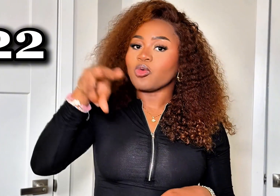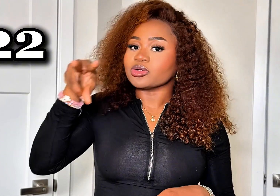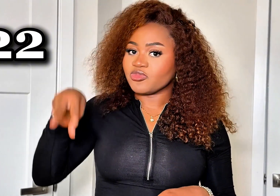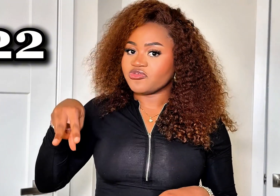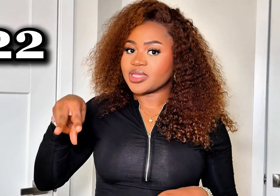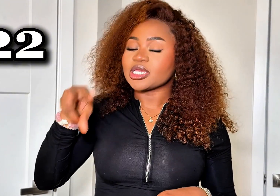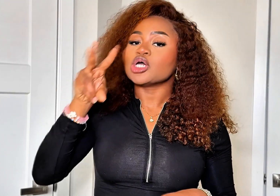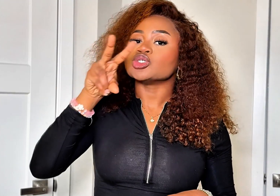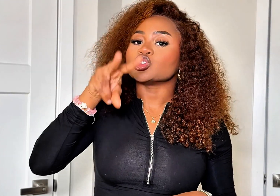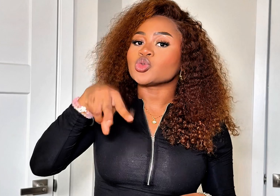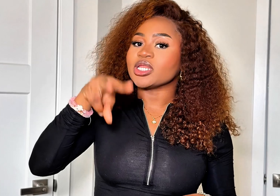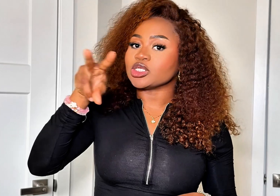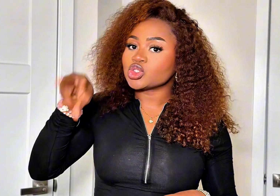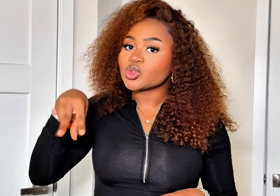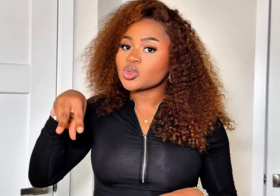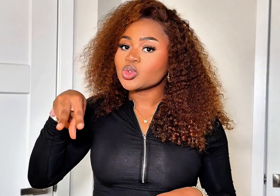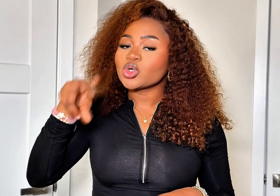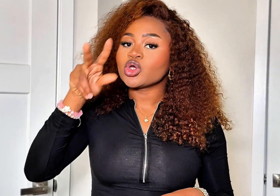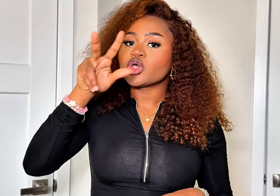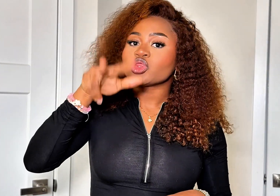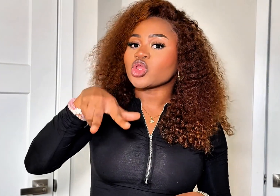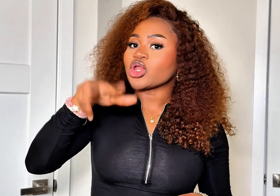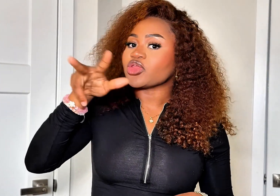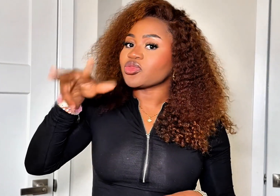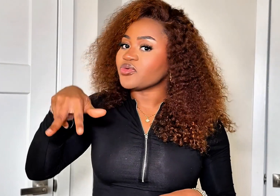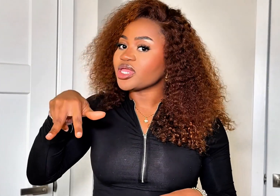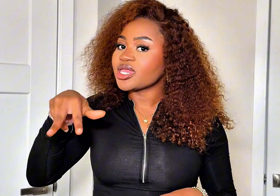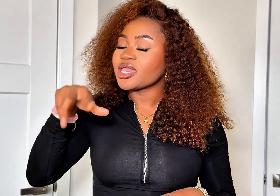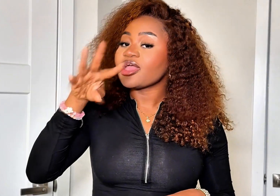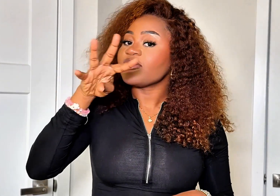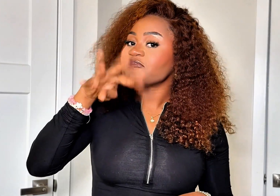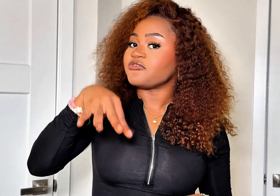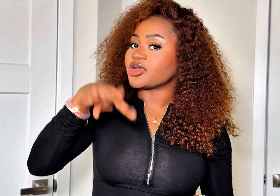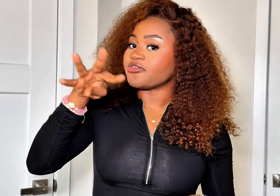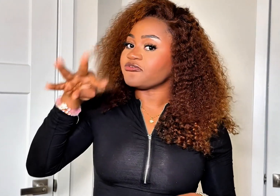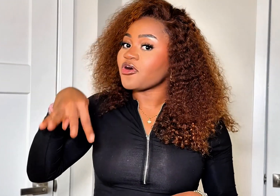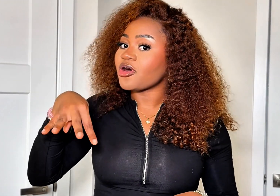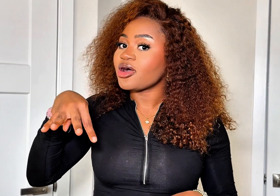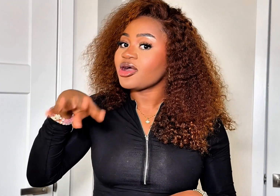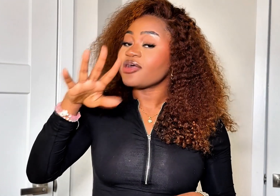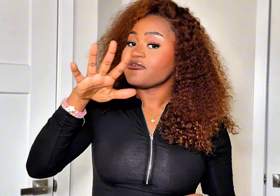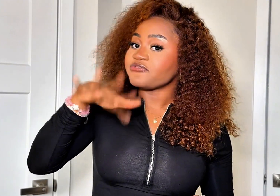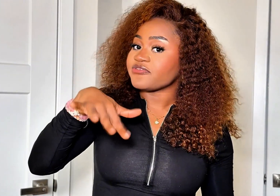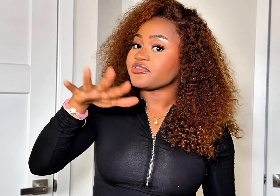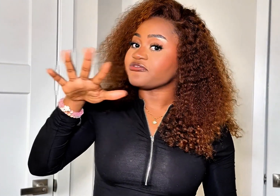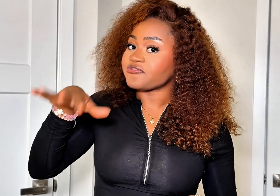downward movement. So 22, 33, 44,